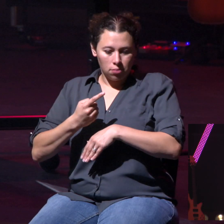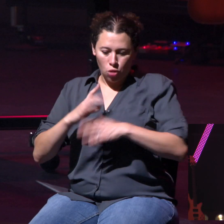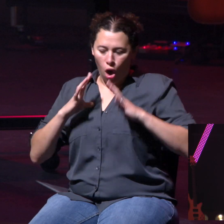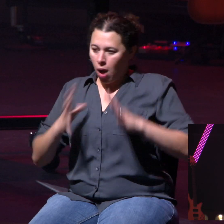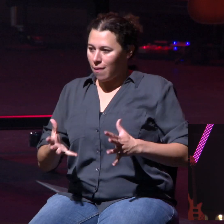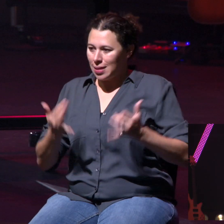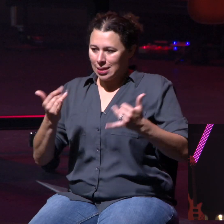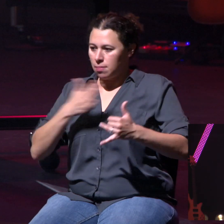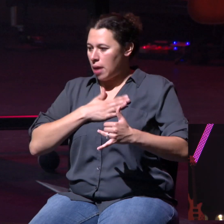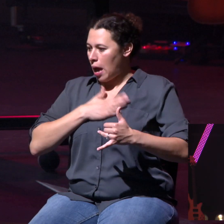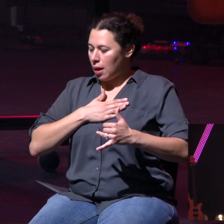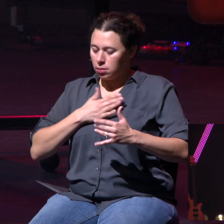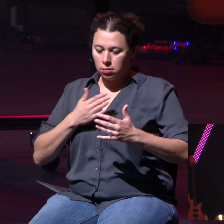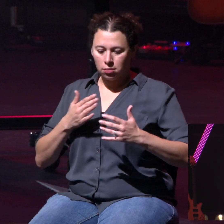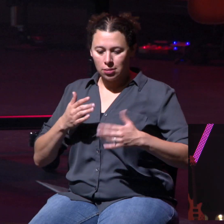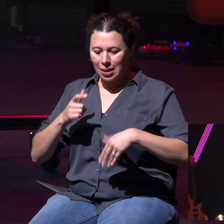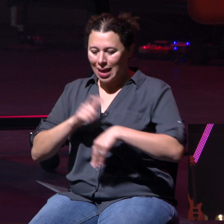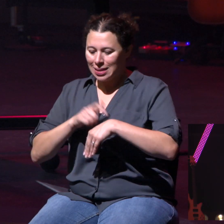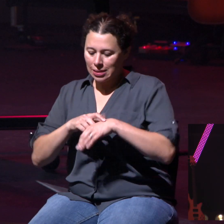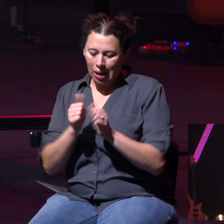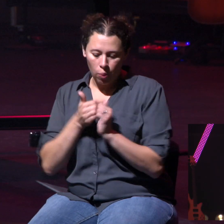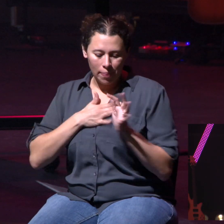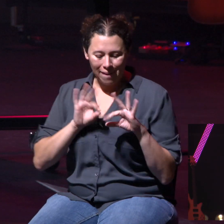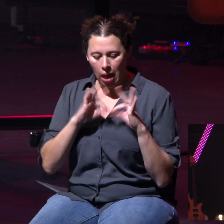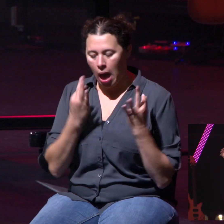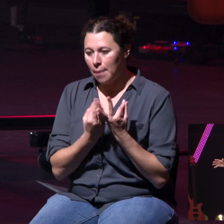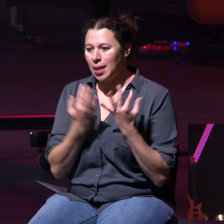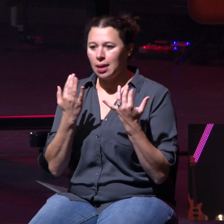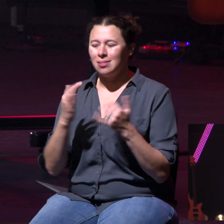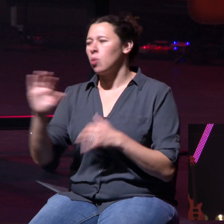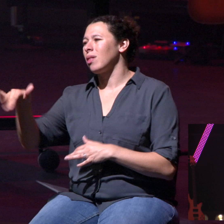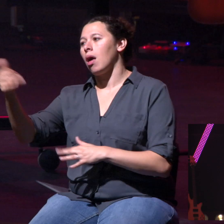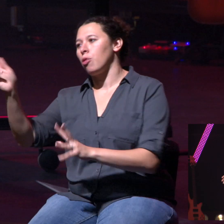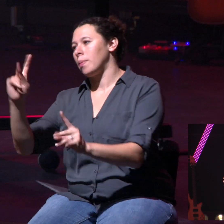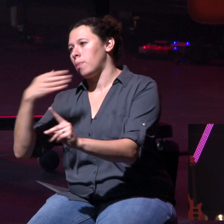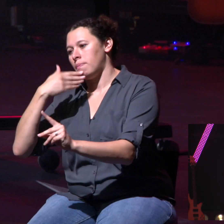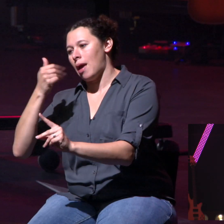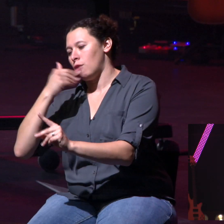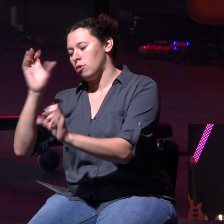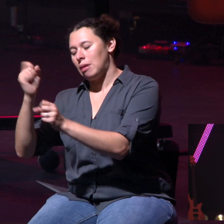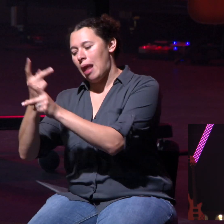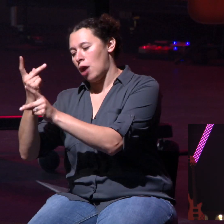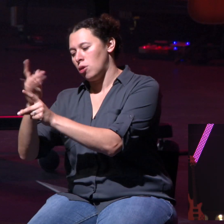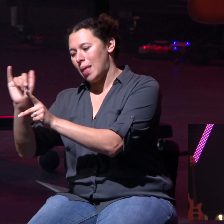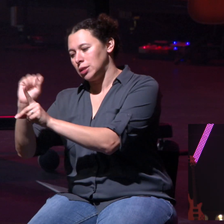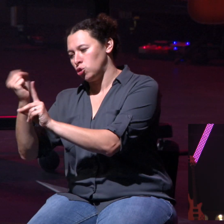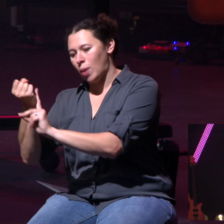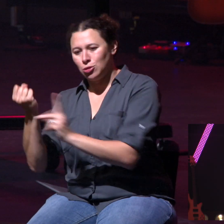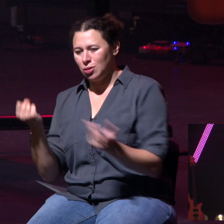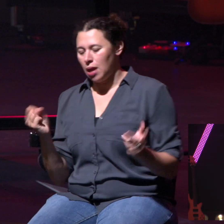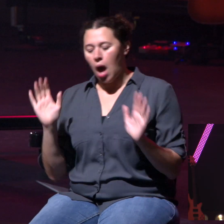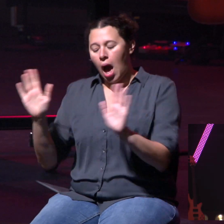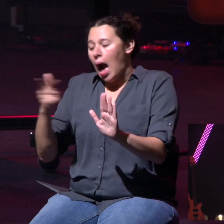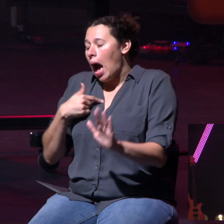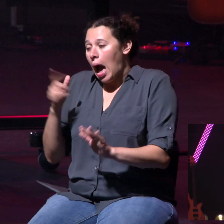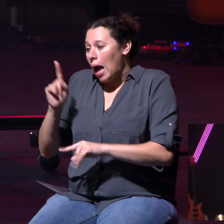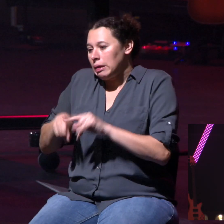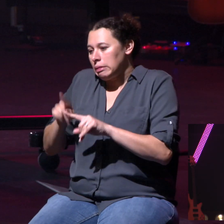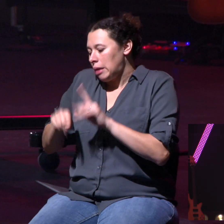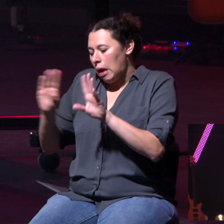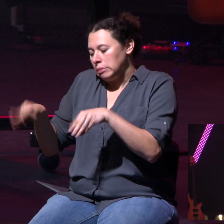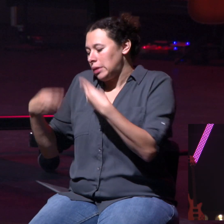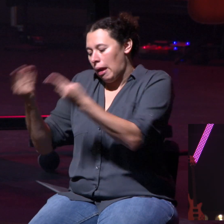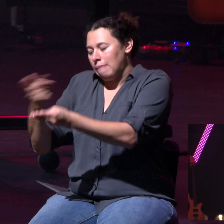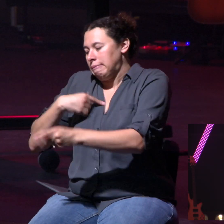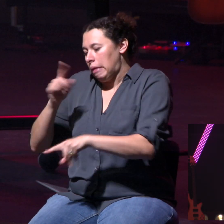my vacation time, or this is my time with my family, or there are better people than me that can handle this, or what am I going to give to them? I don't have anything to offer in